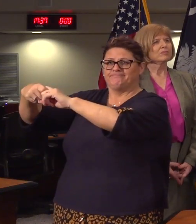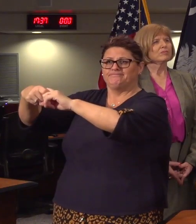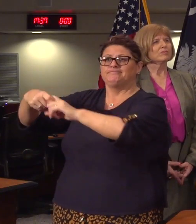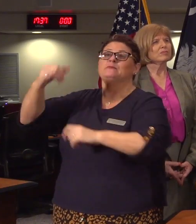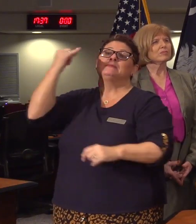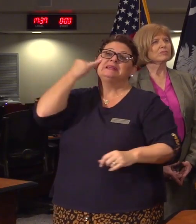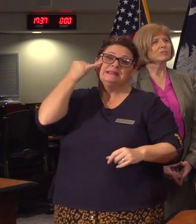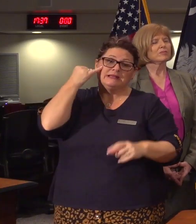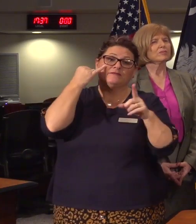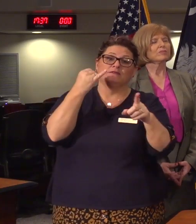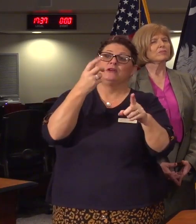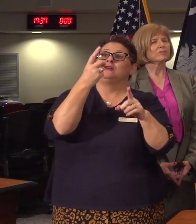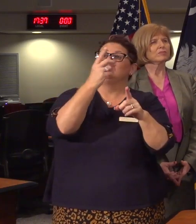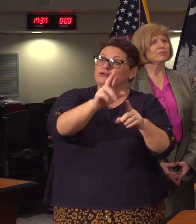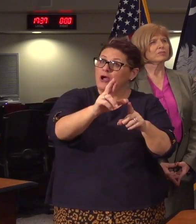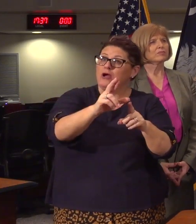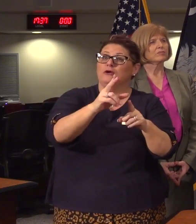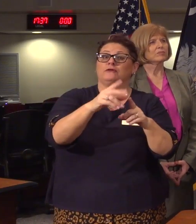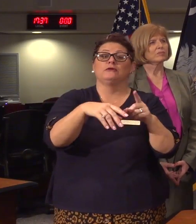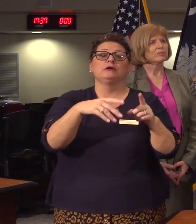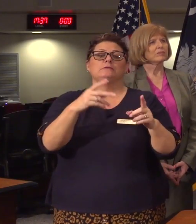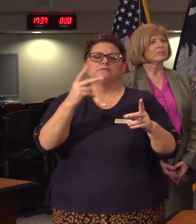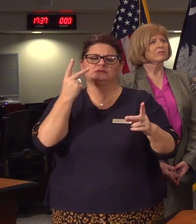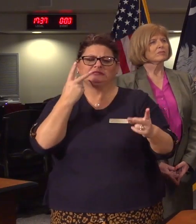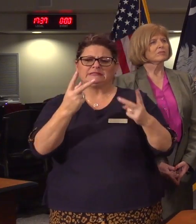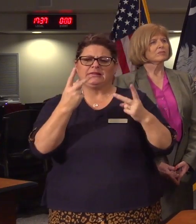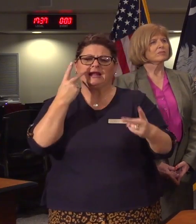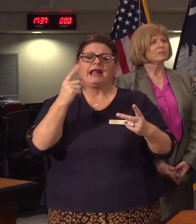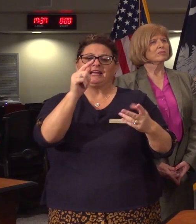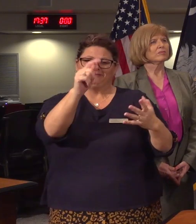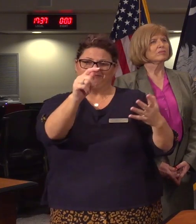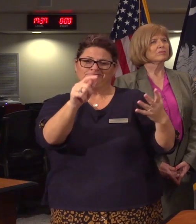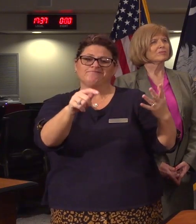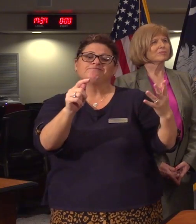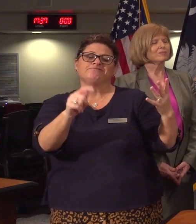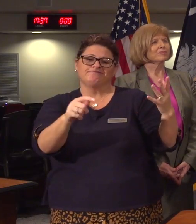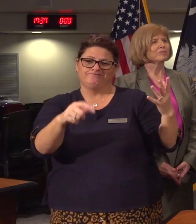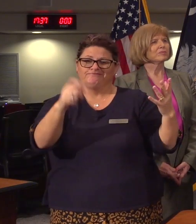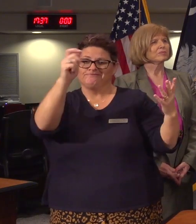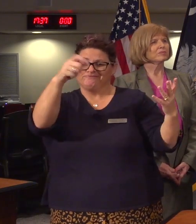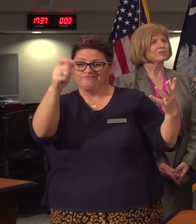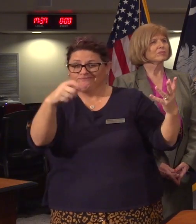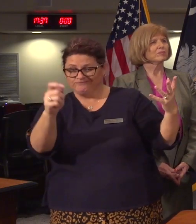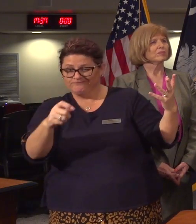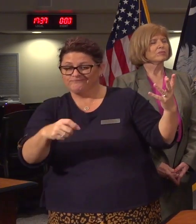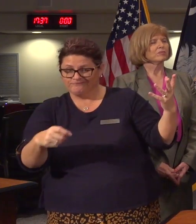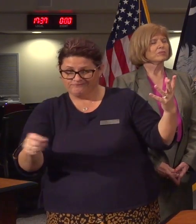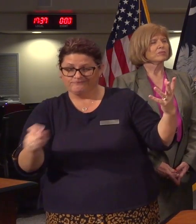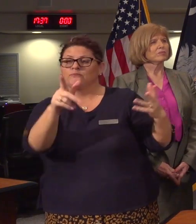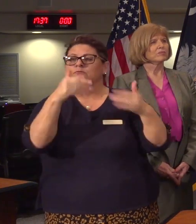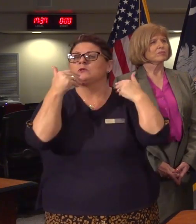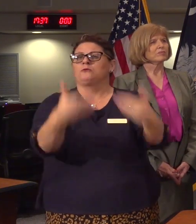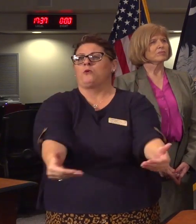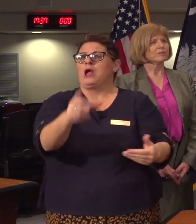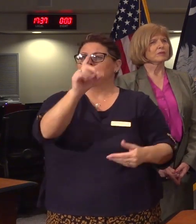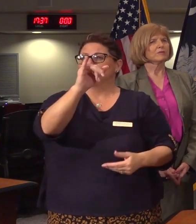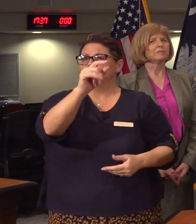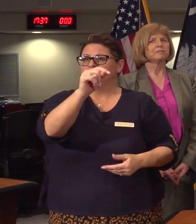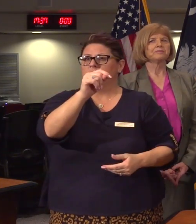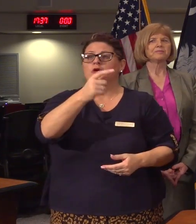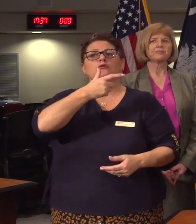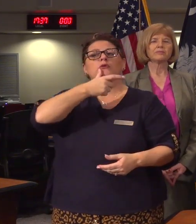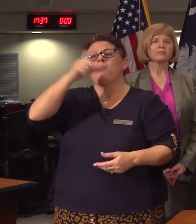decision independently that the individual meets the criteria, the DHEC medical consultant does not have to approve the testing through the DHEC